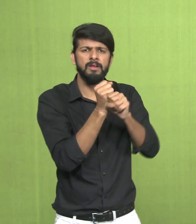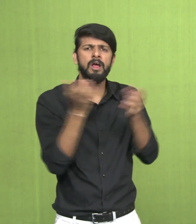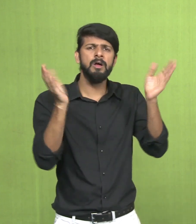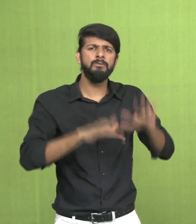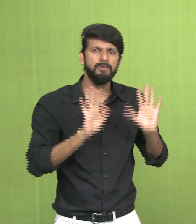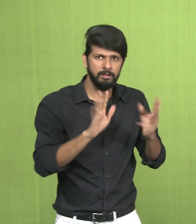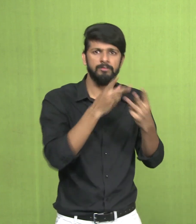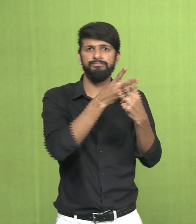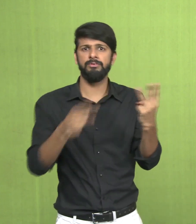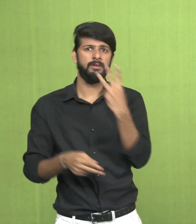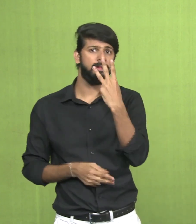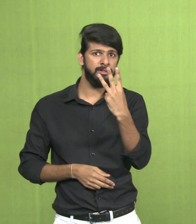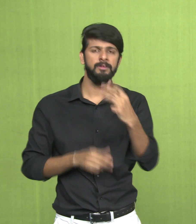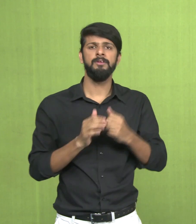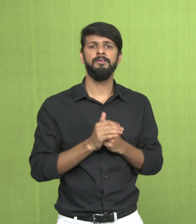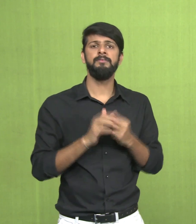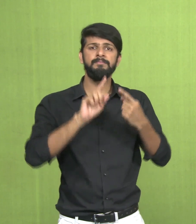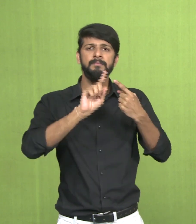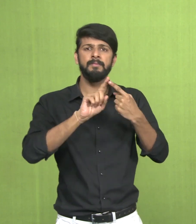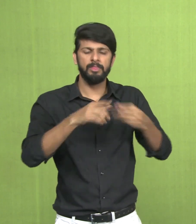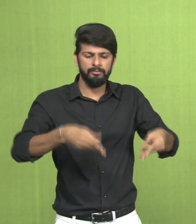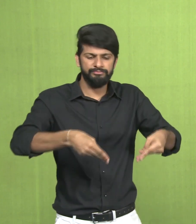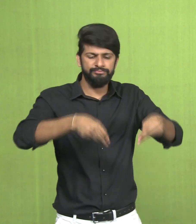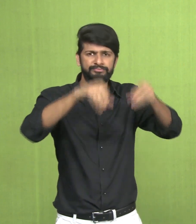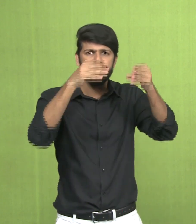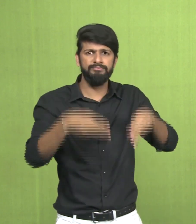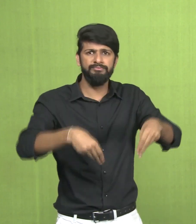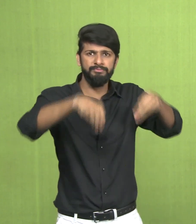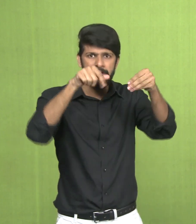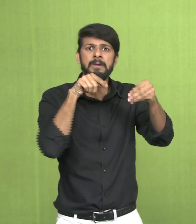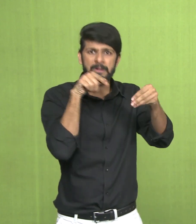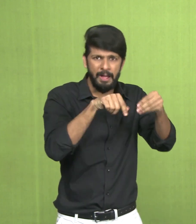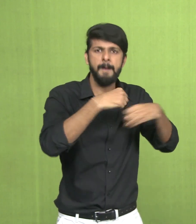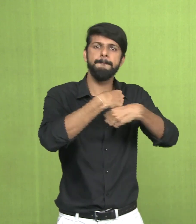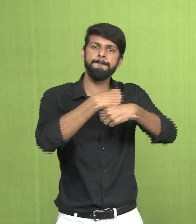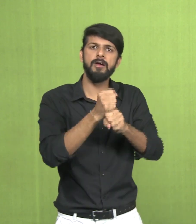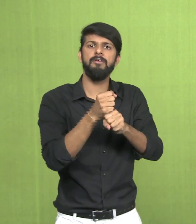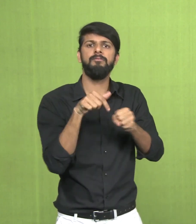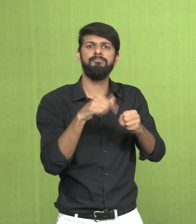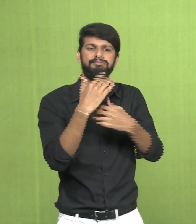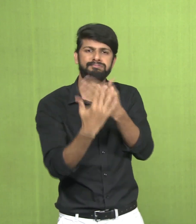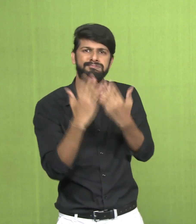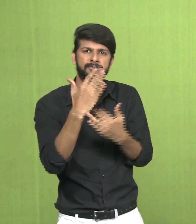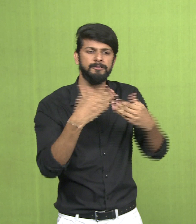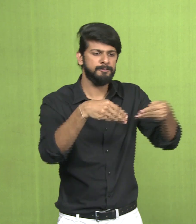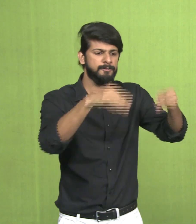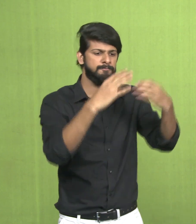The three sculptures which we studied about all are made of different mediums. First, made